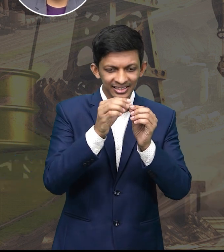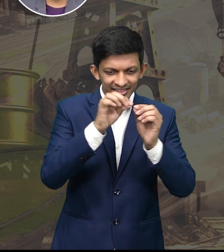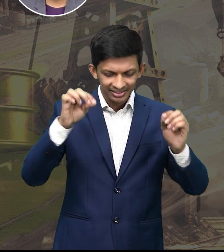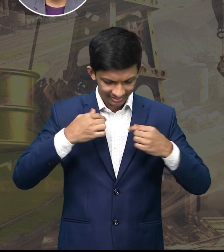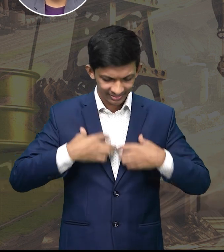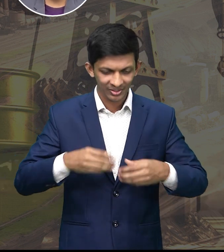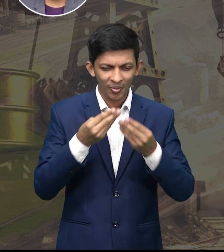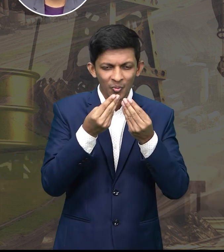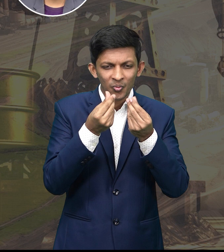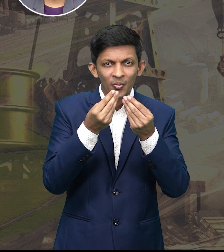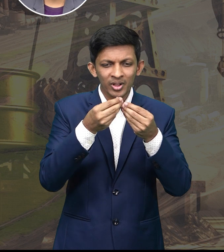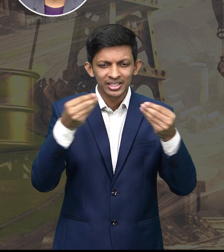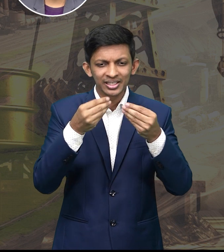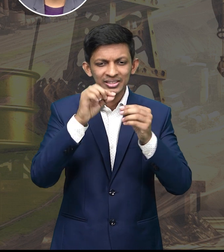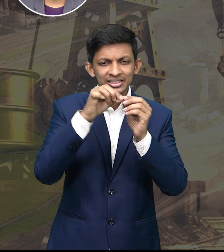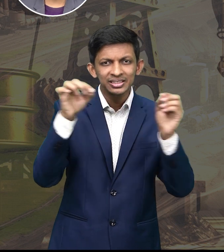fabrics like nylon,